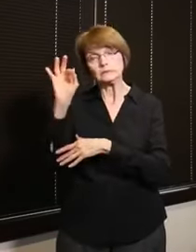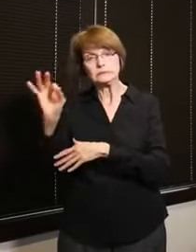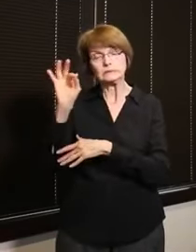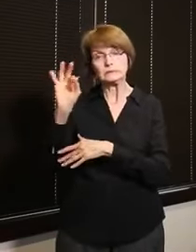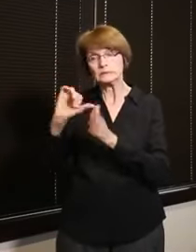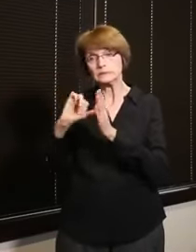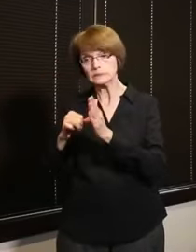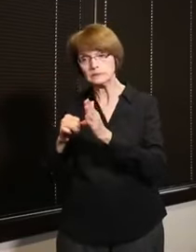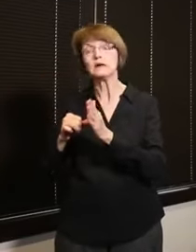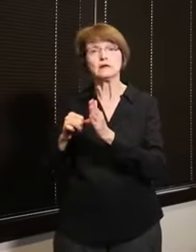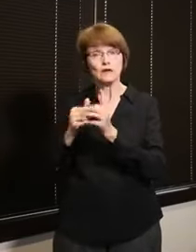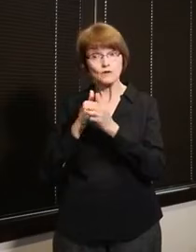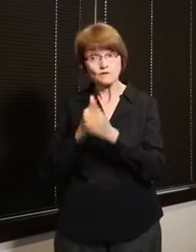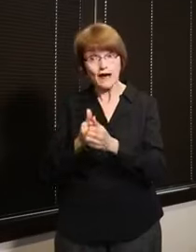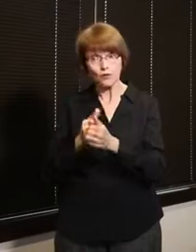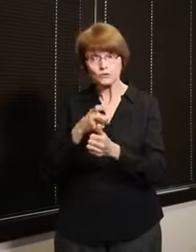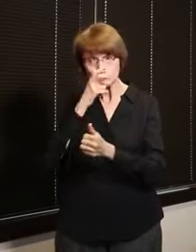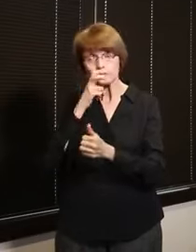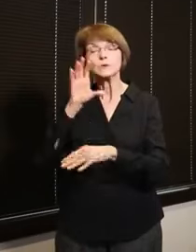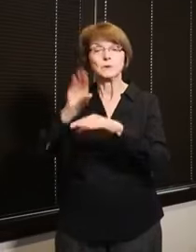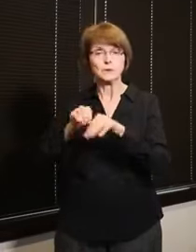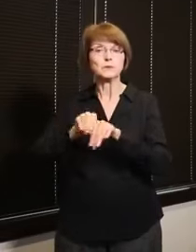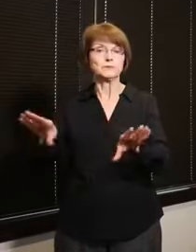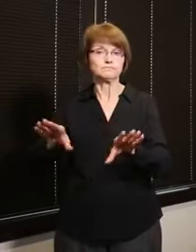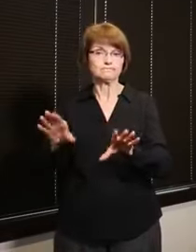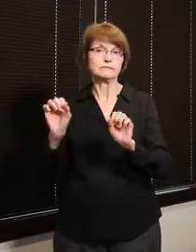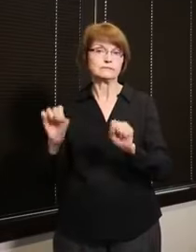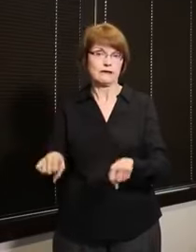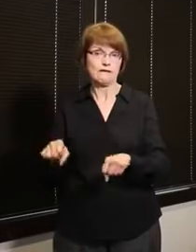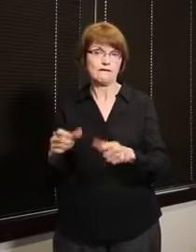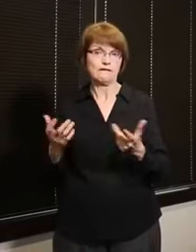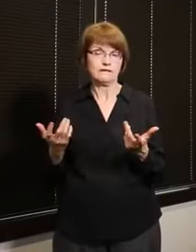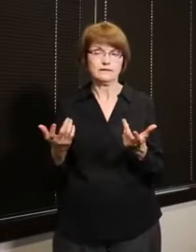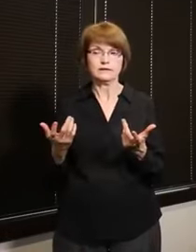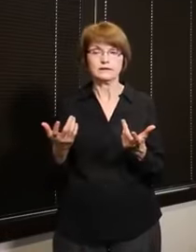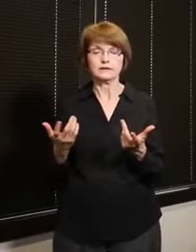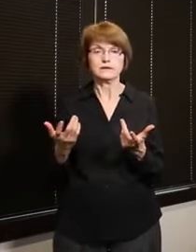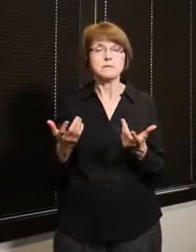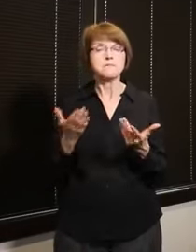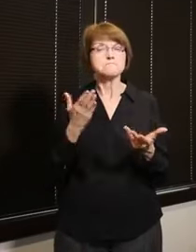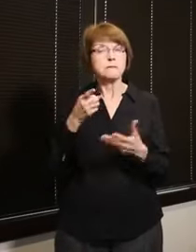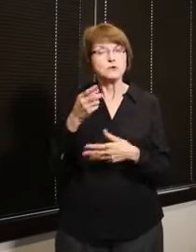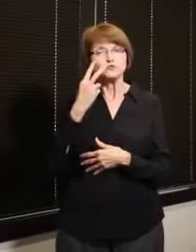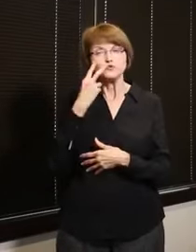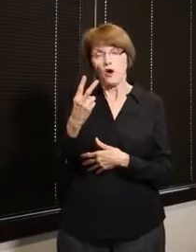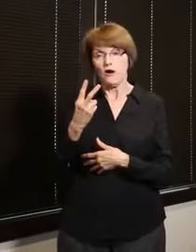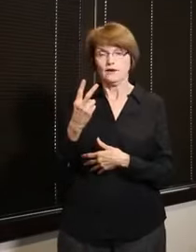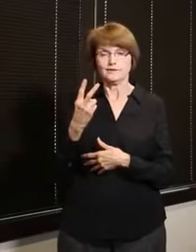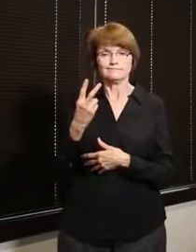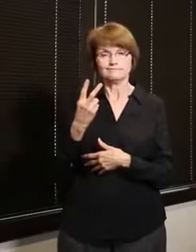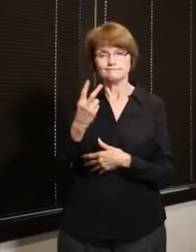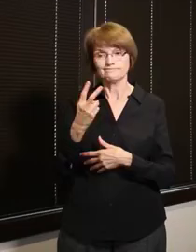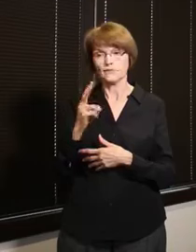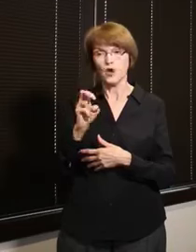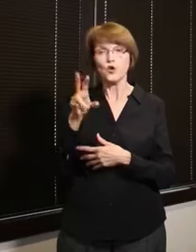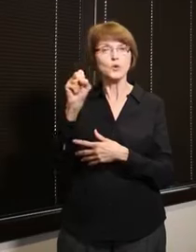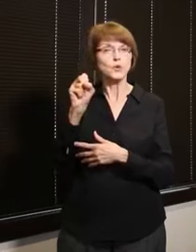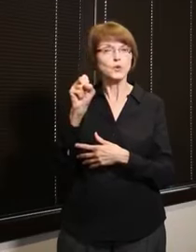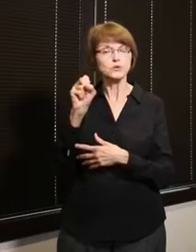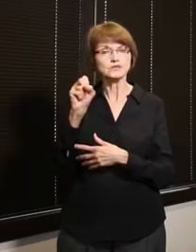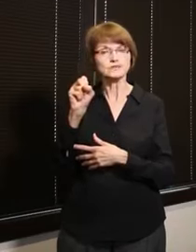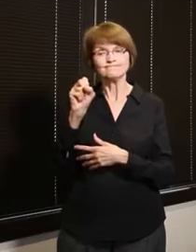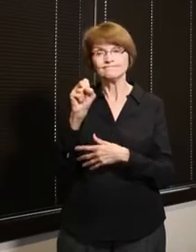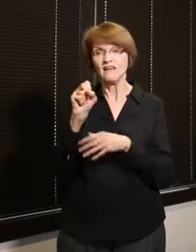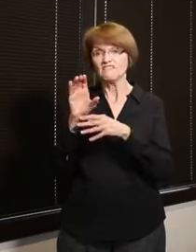order to decrease the transmission rate. So, you may have seen footage over the last couple of days of